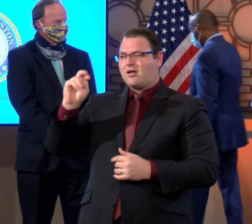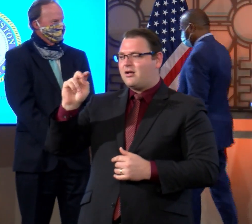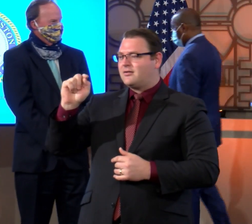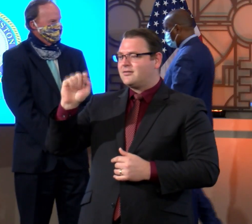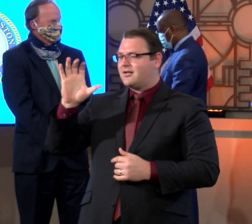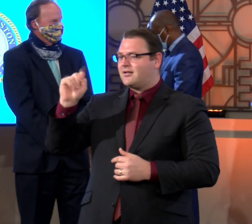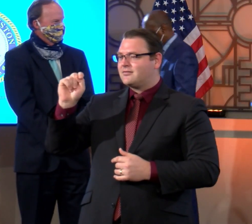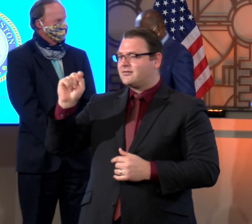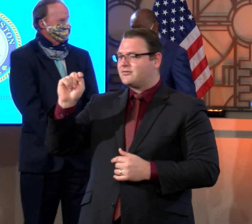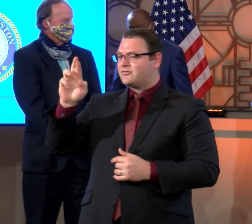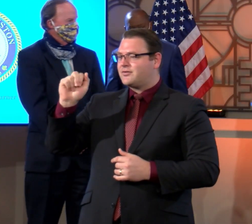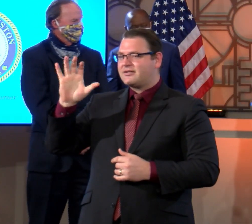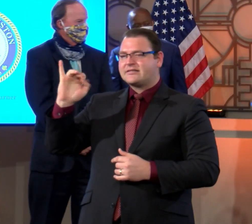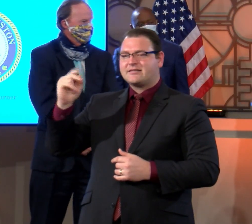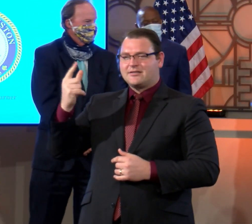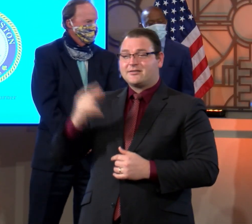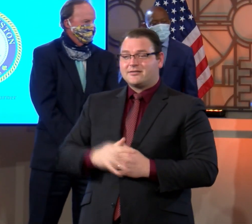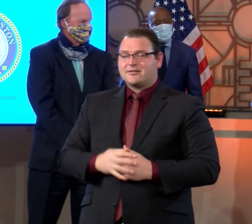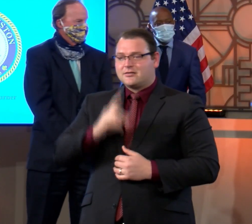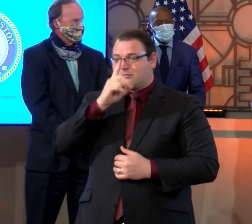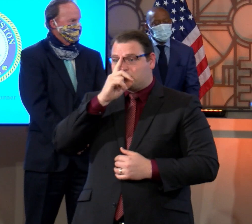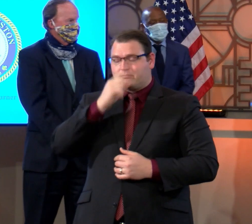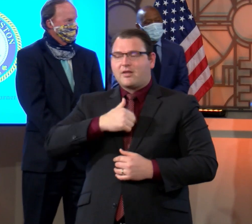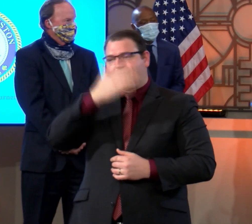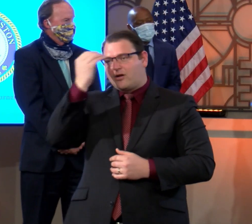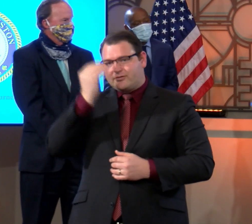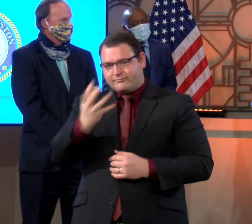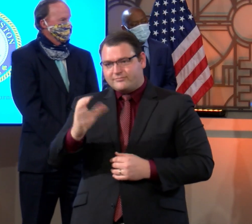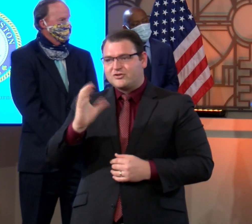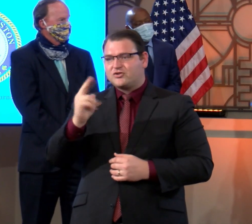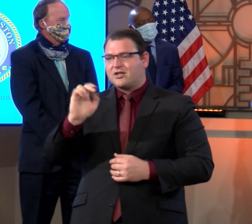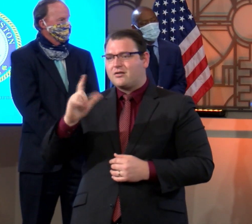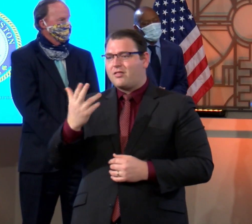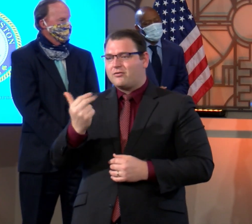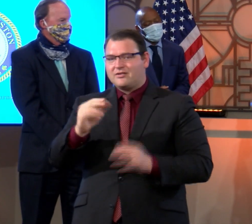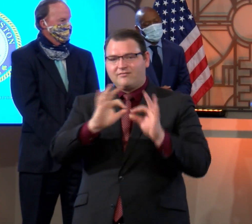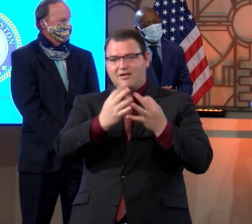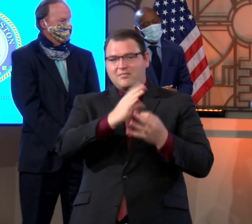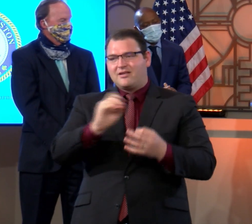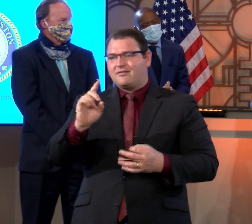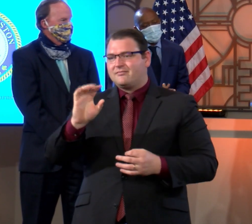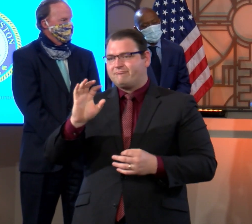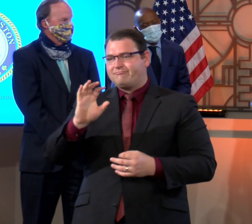Yes, thank you, Mayor. And I neglected to extend my condolences to the Channel 13 family and the family of Mr. Dixon.